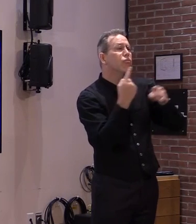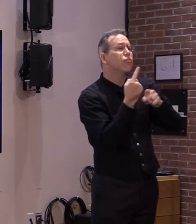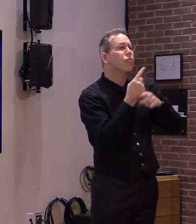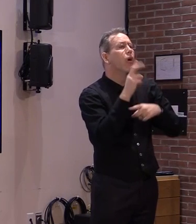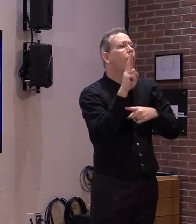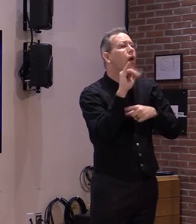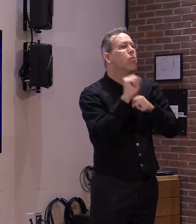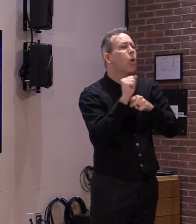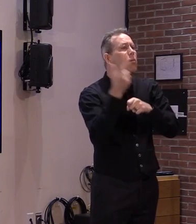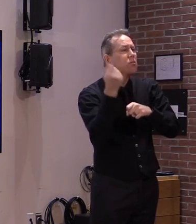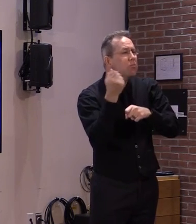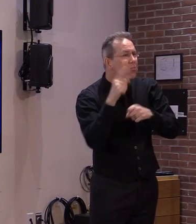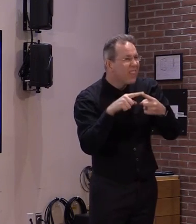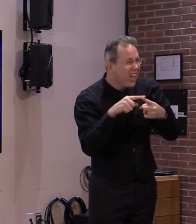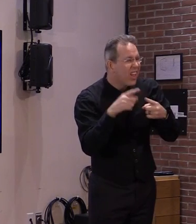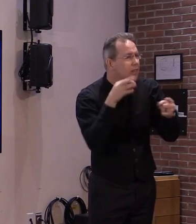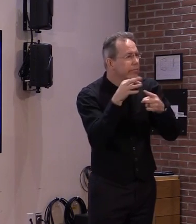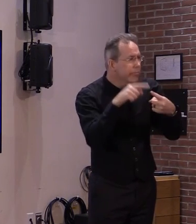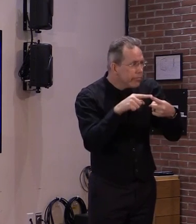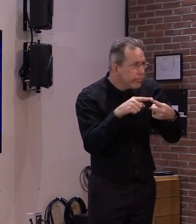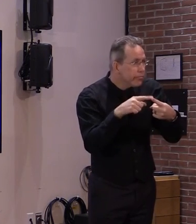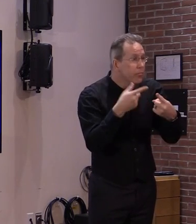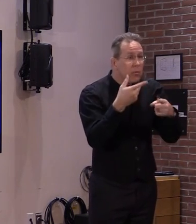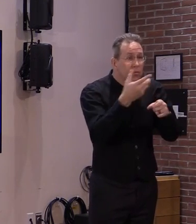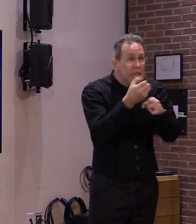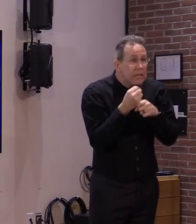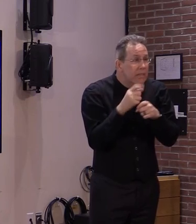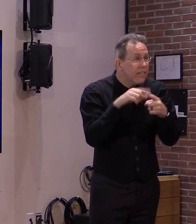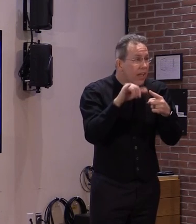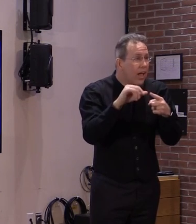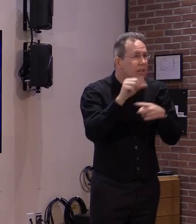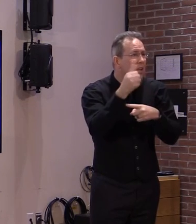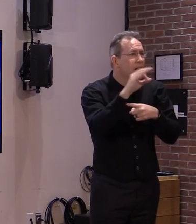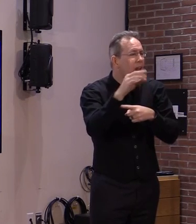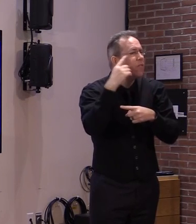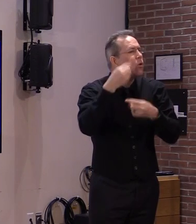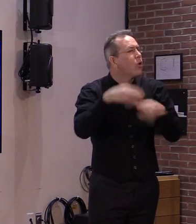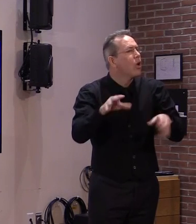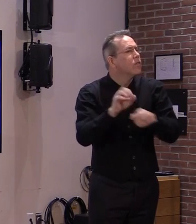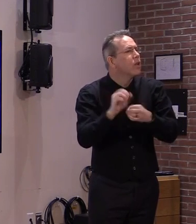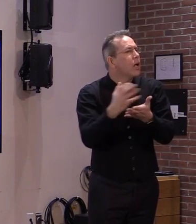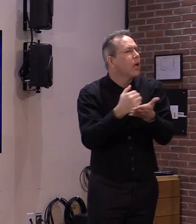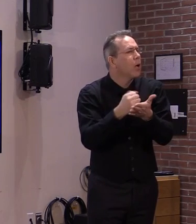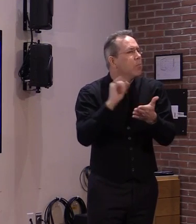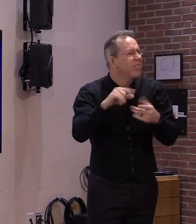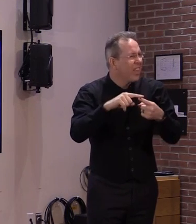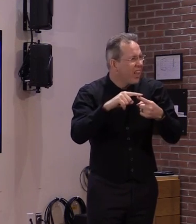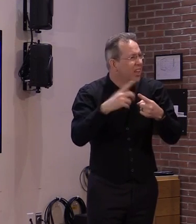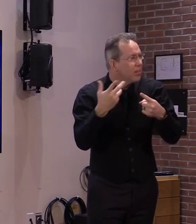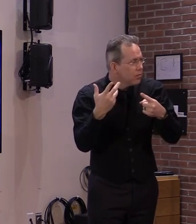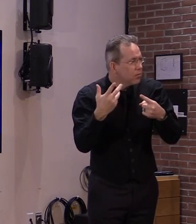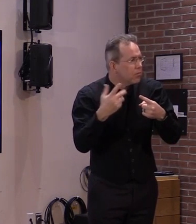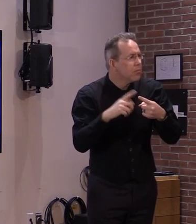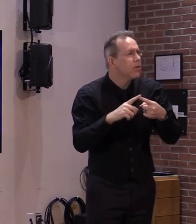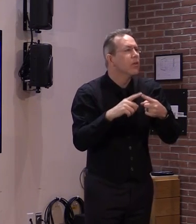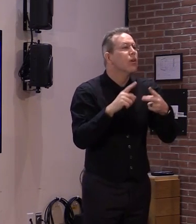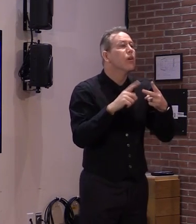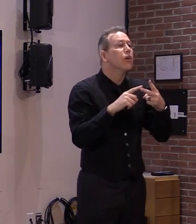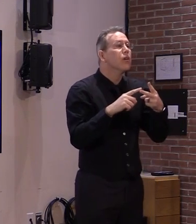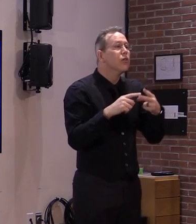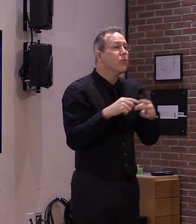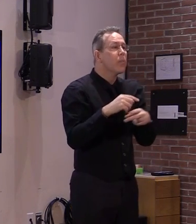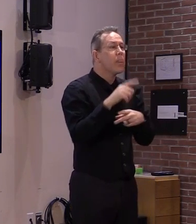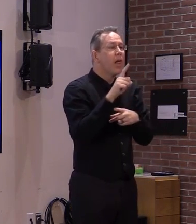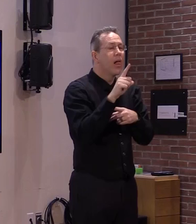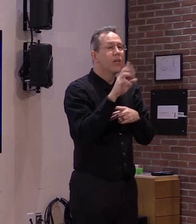could potentially receive a 1099 for the Lost Wages Assistance Program, or LWA, the Vermont Short-Term Supplemental